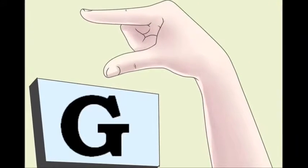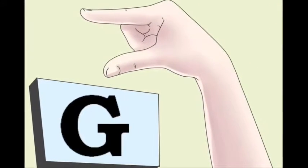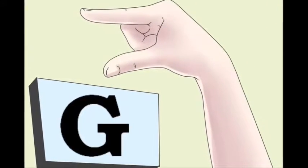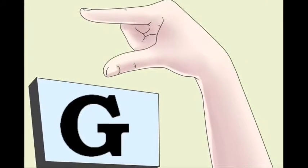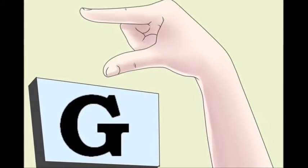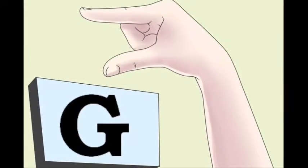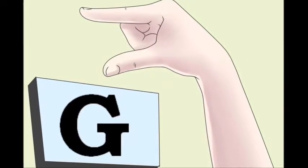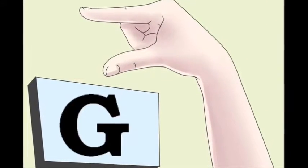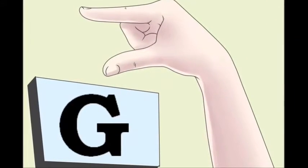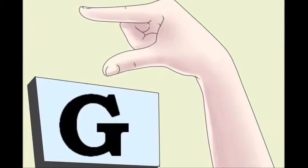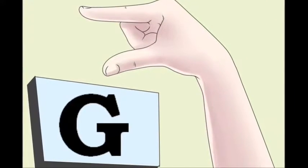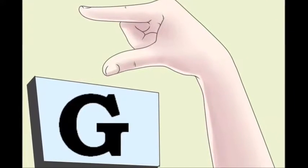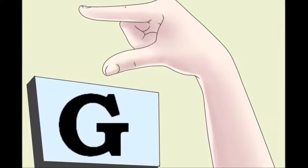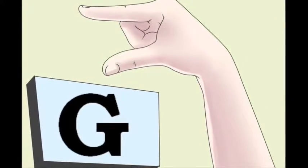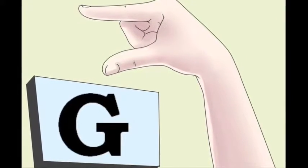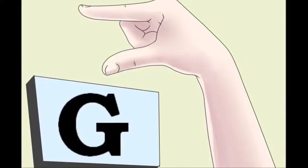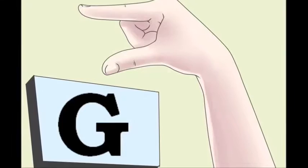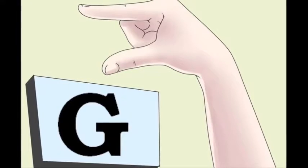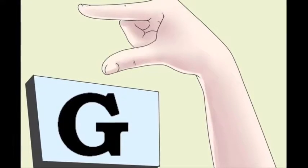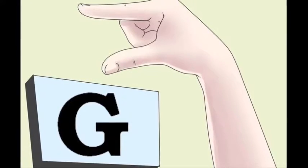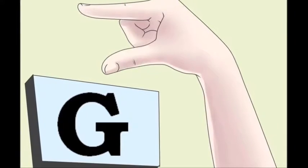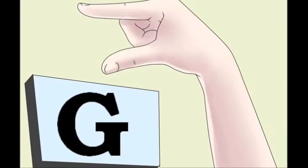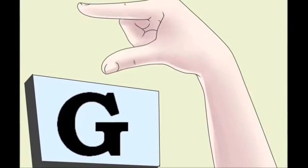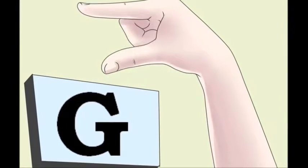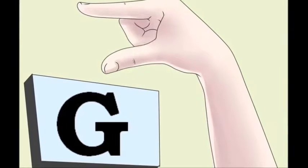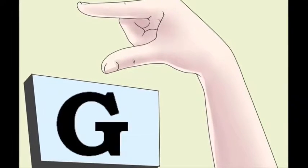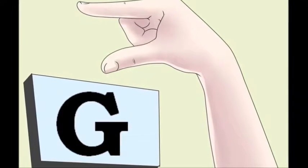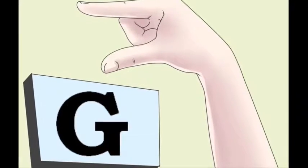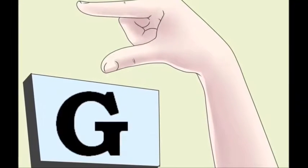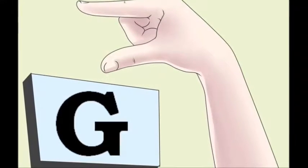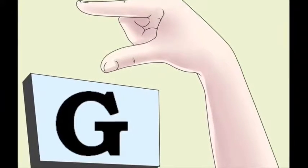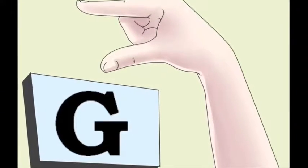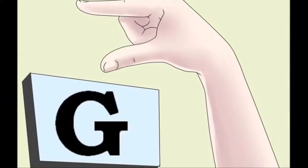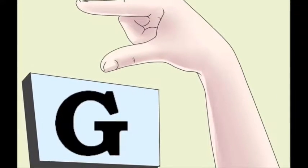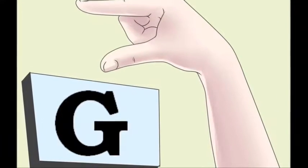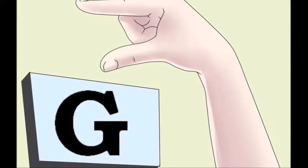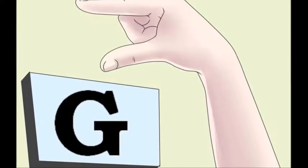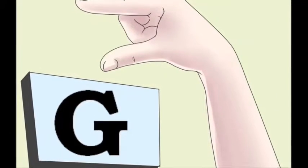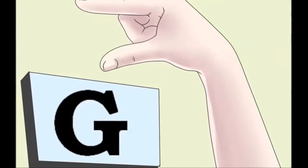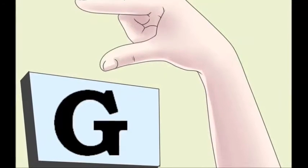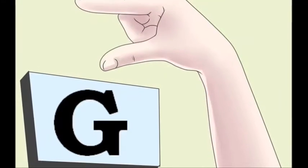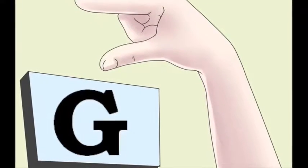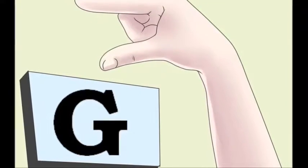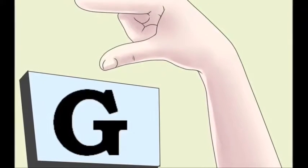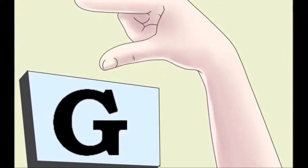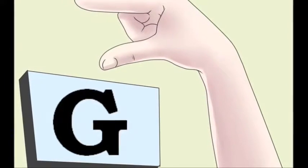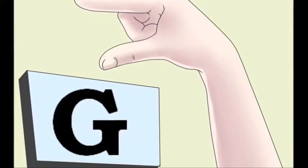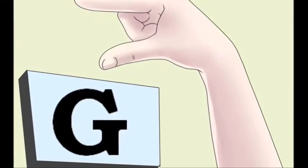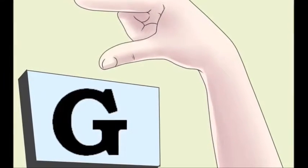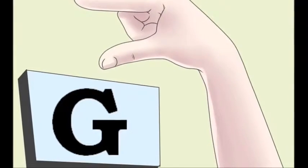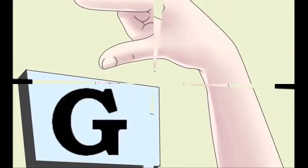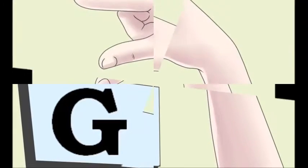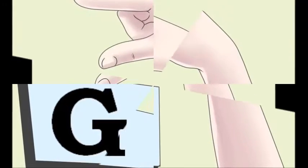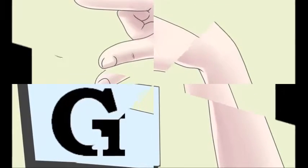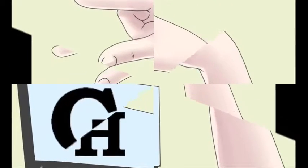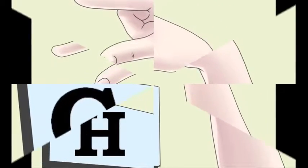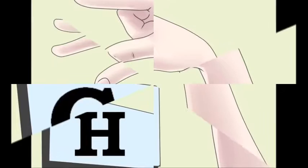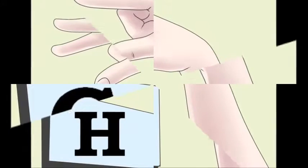tombe en every finge by your index finge, which should point straight up. E. Star with a B en.